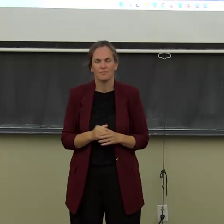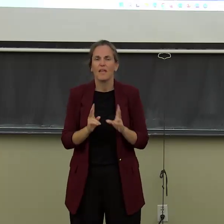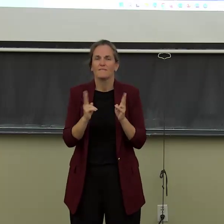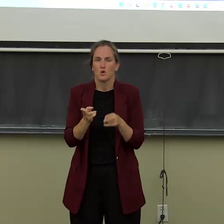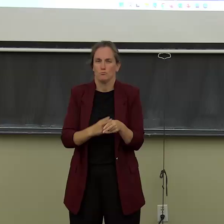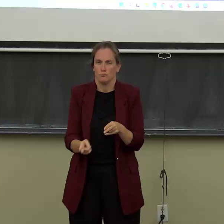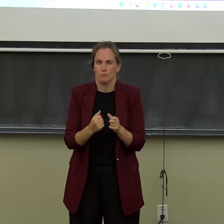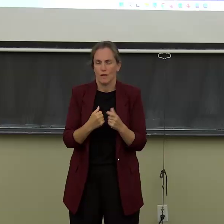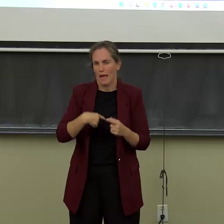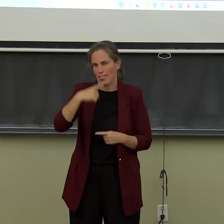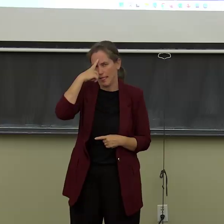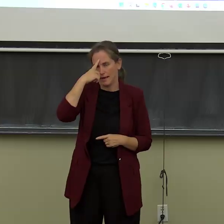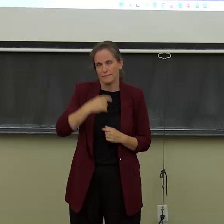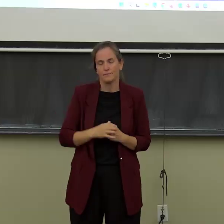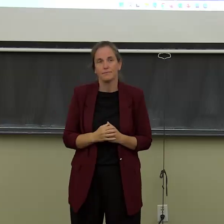think